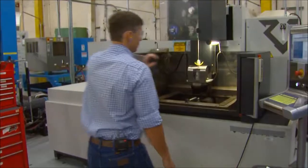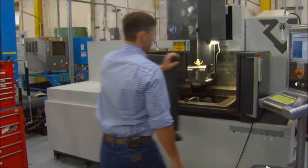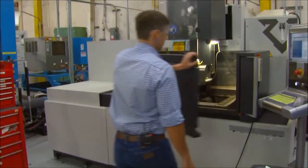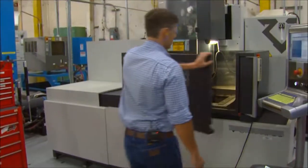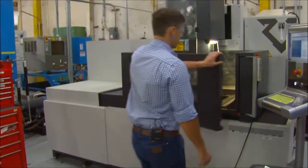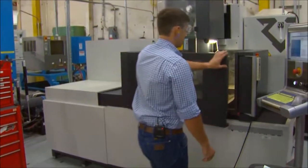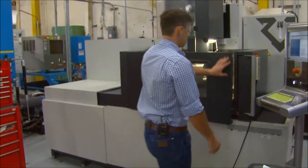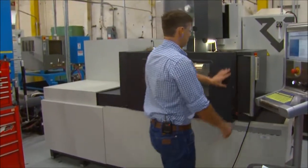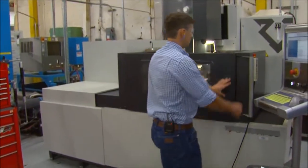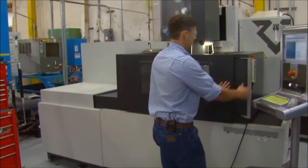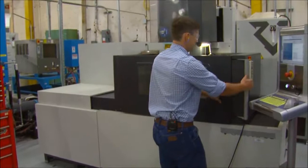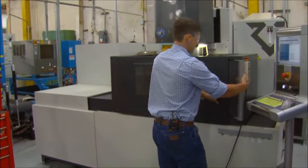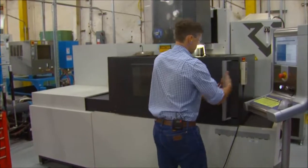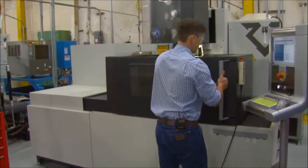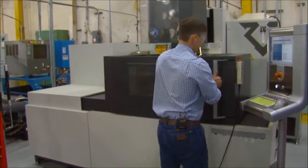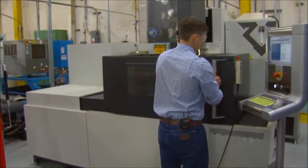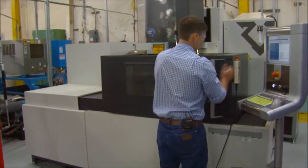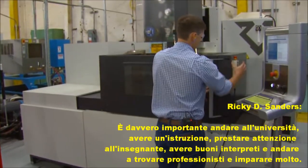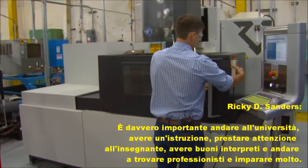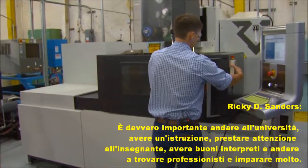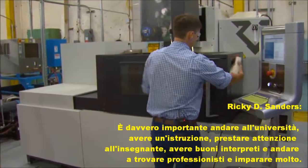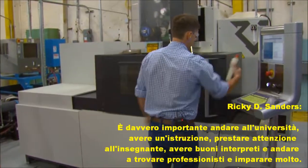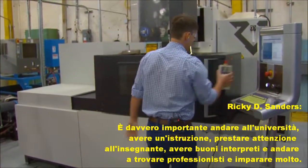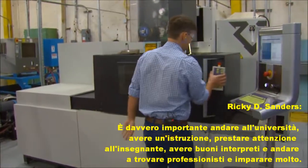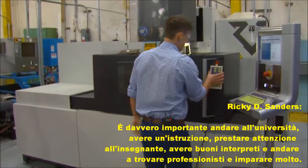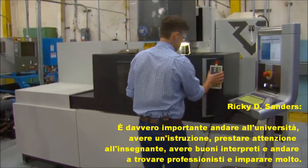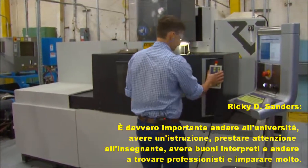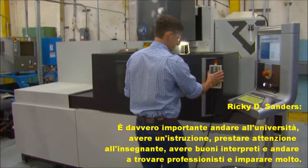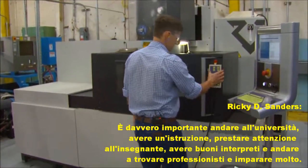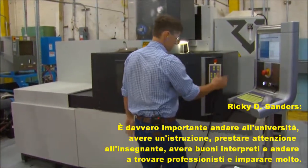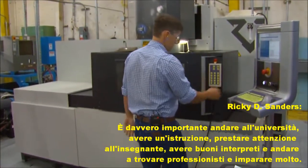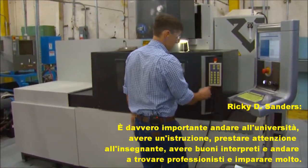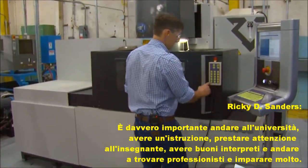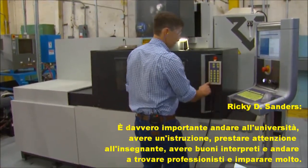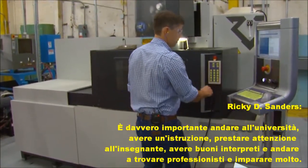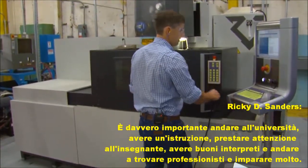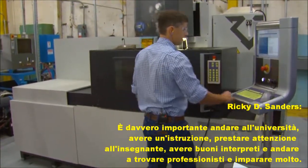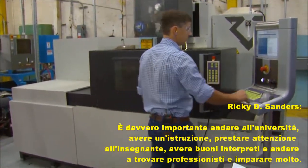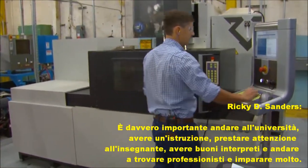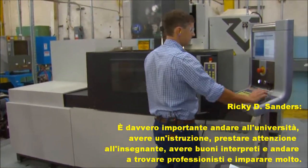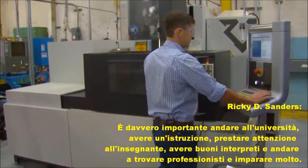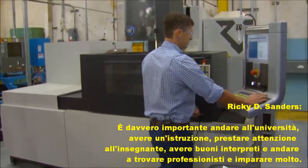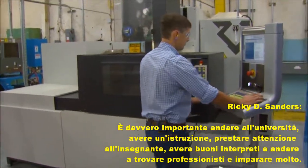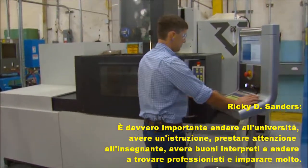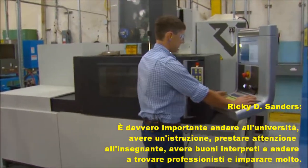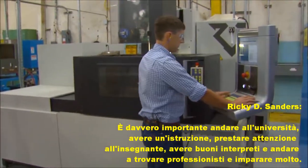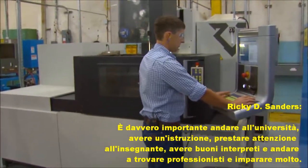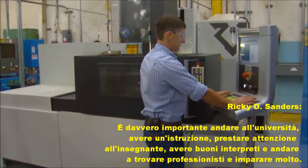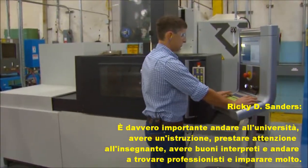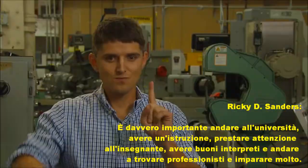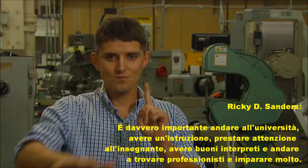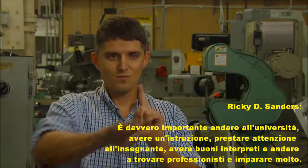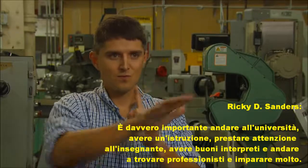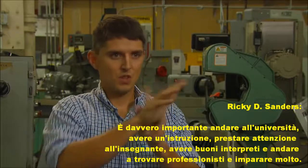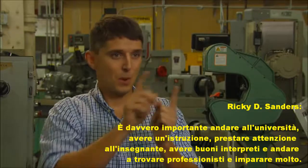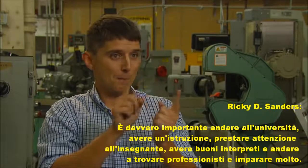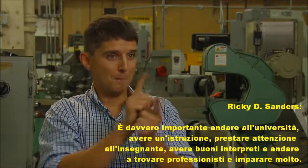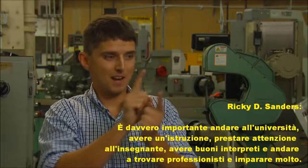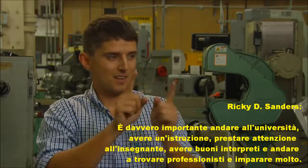hearing, they can do it. It's really important to go to college, to get an education, pay attention to the teacher,